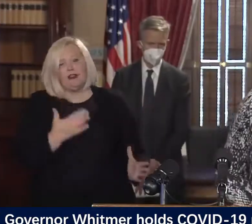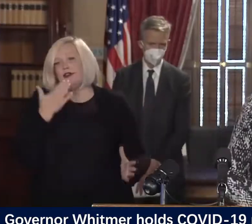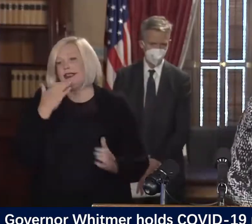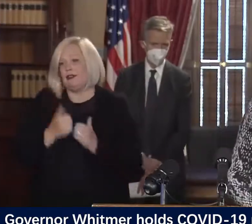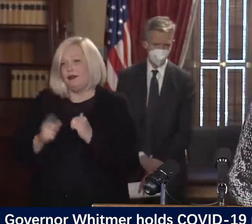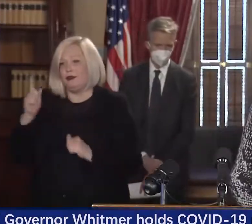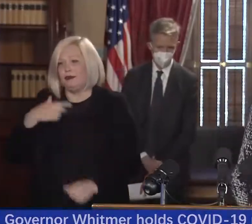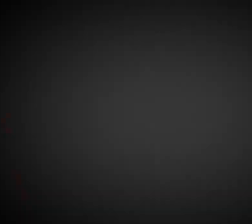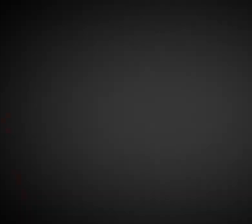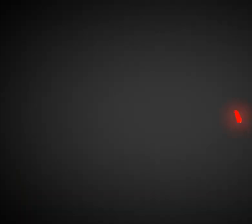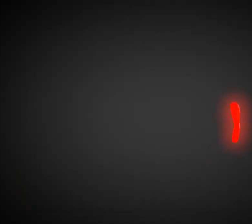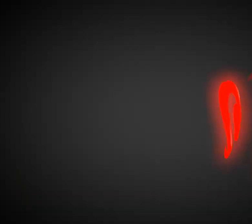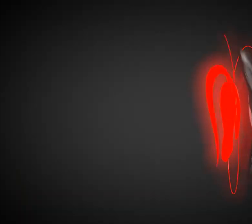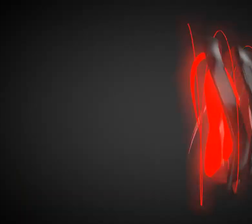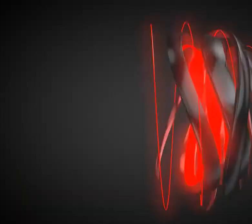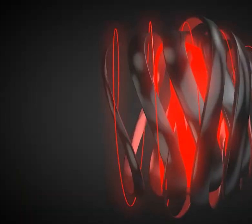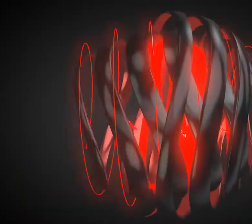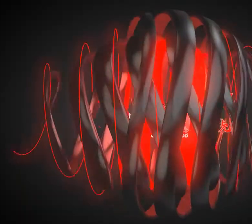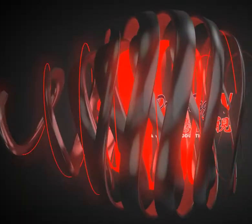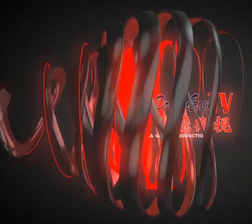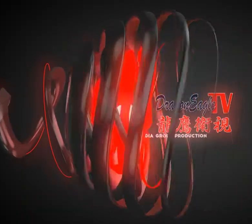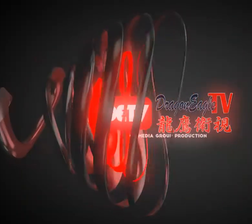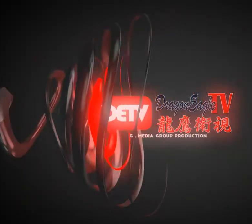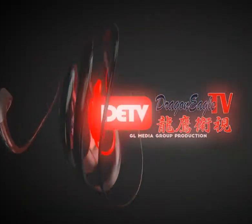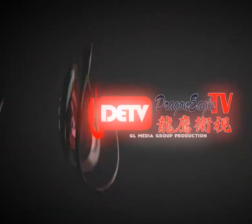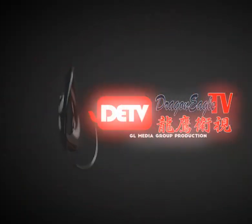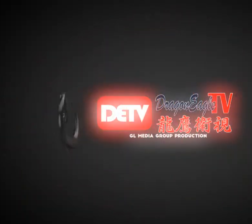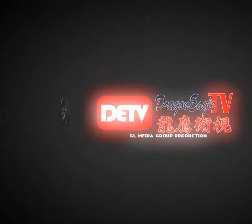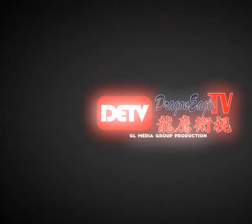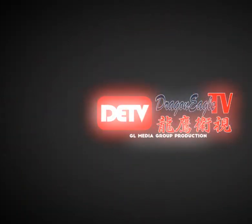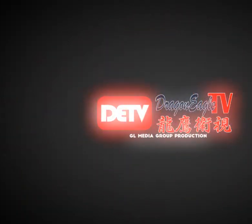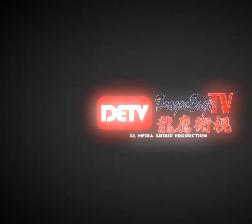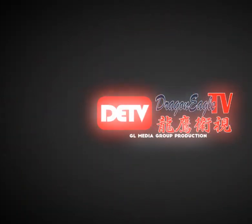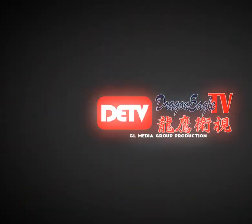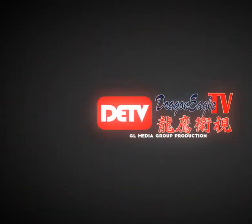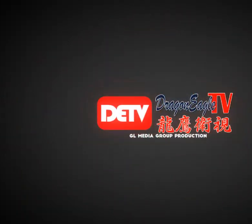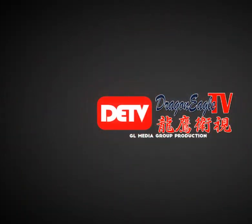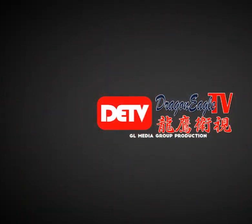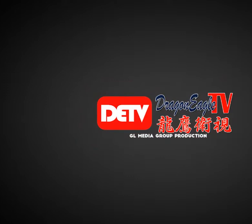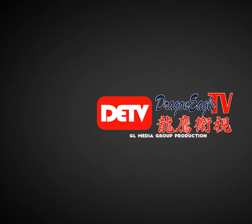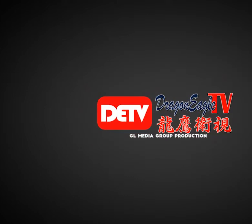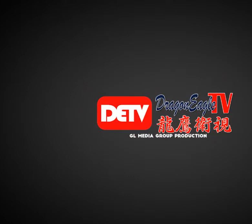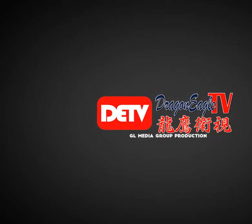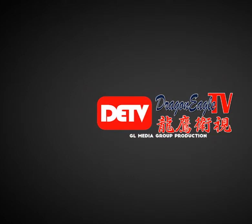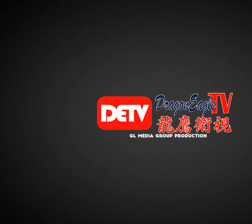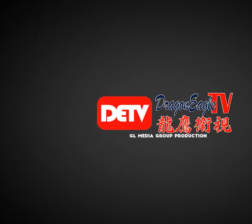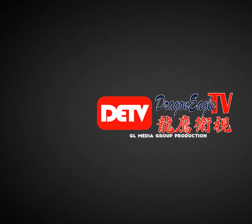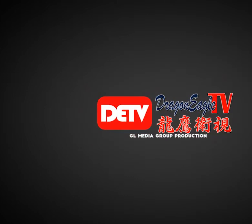Thank you, everybody. Thank you.